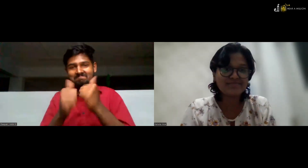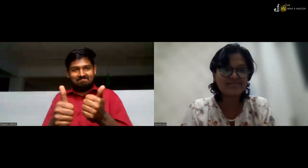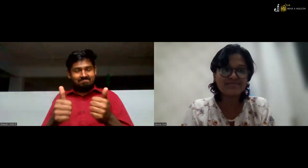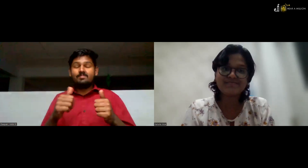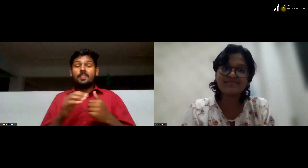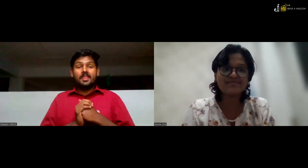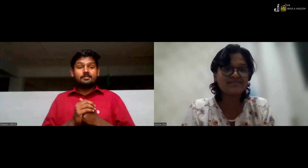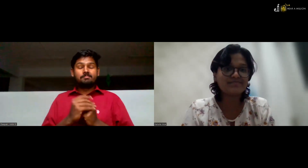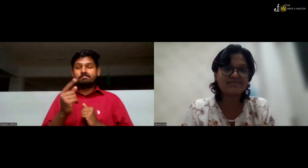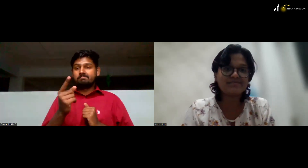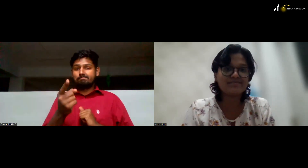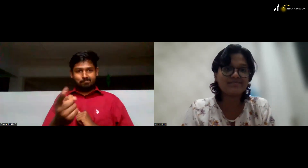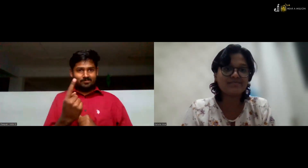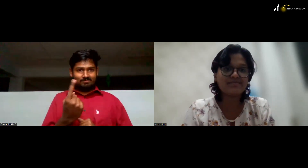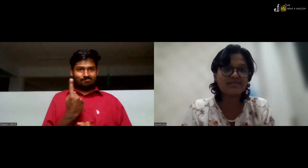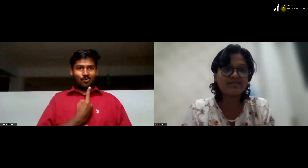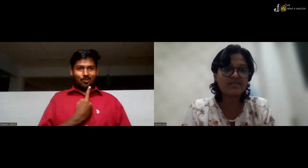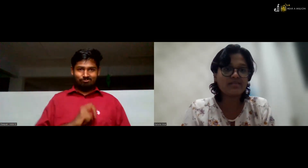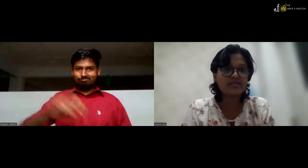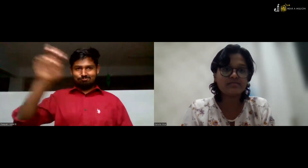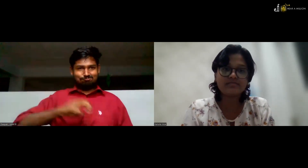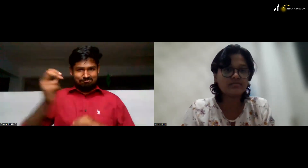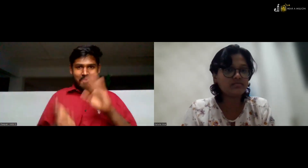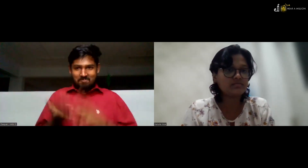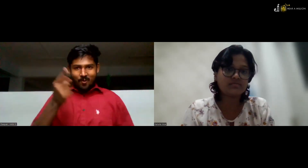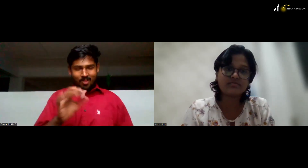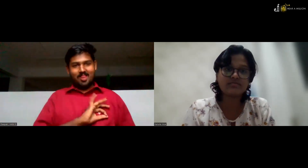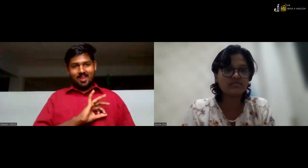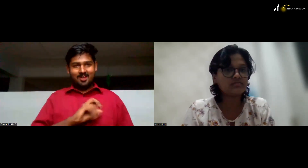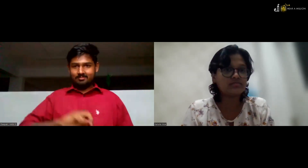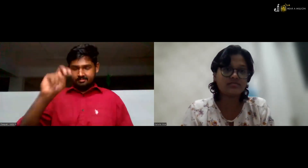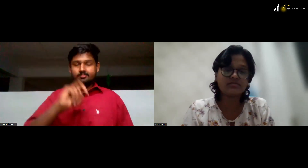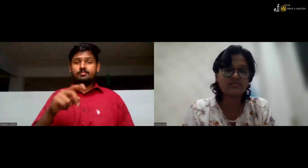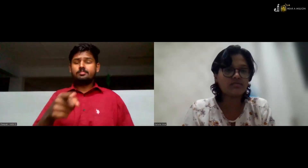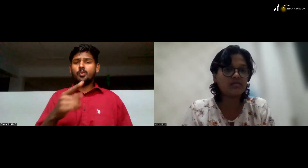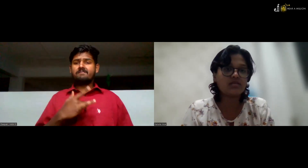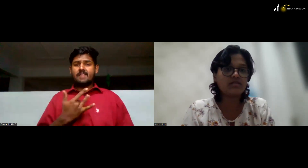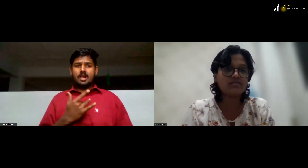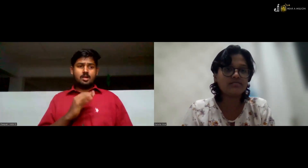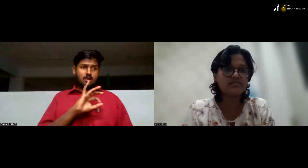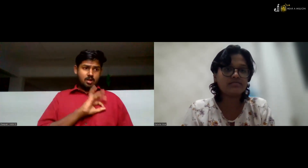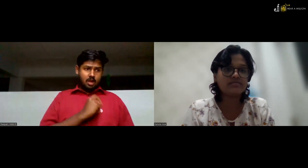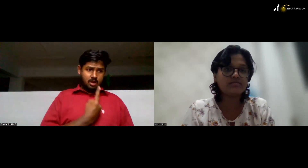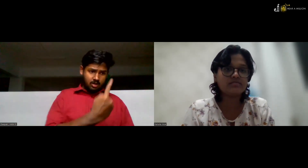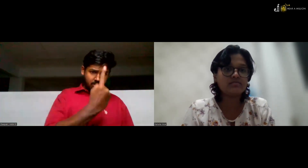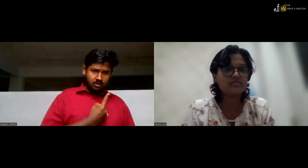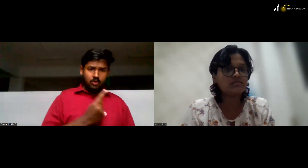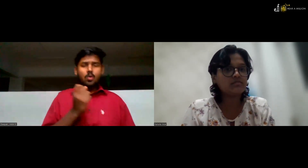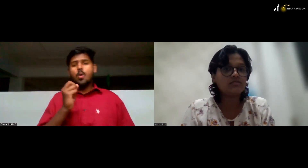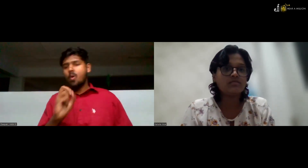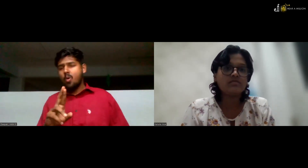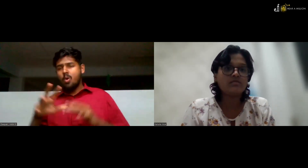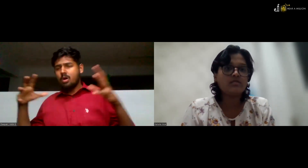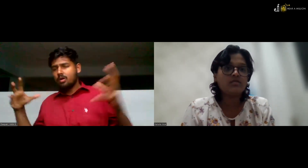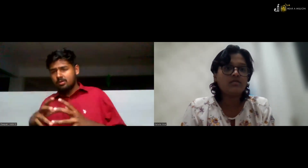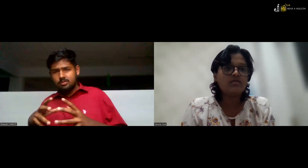Rajasthan. Okay, perfect. So as you travel alone, you like solo trip also.